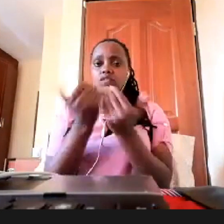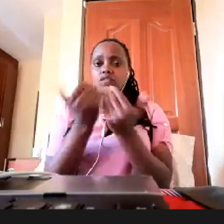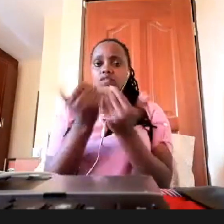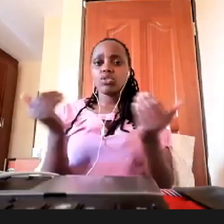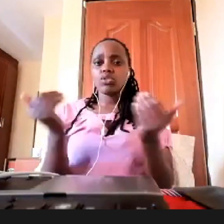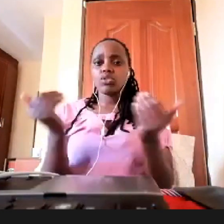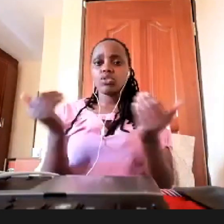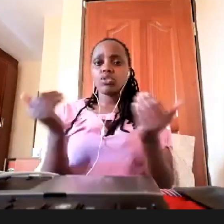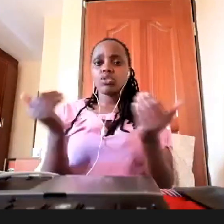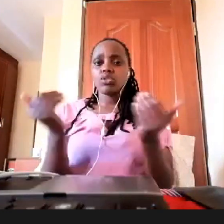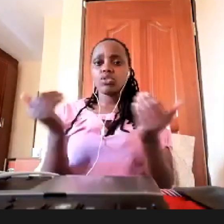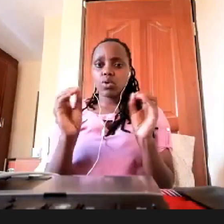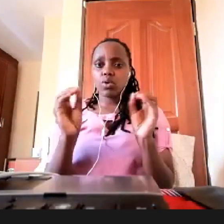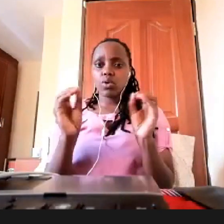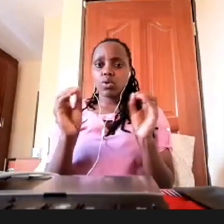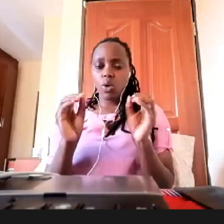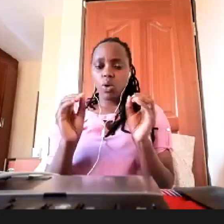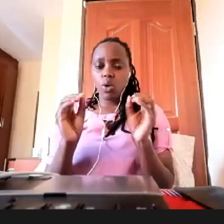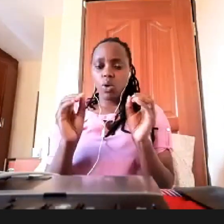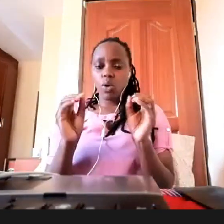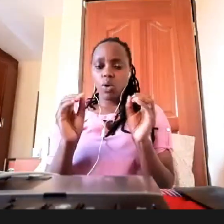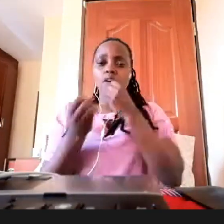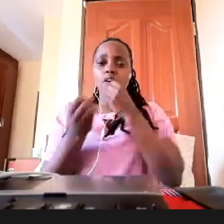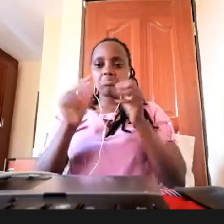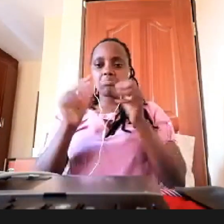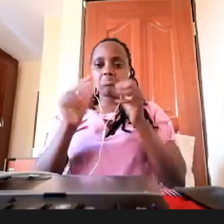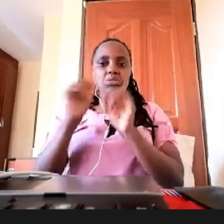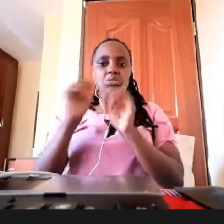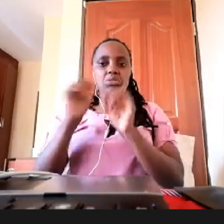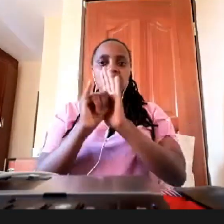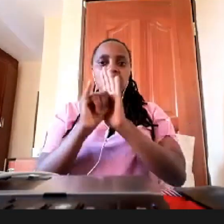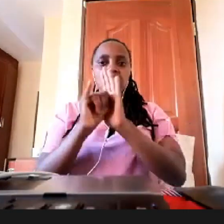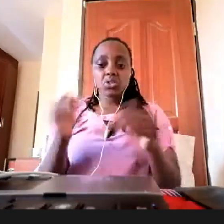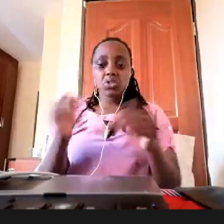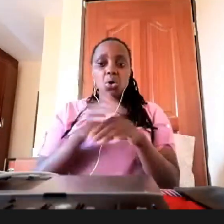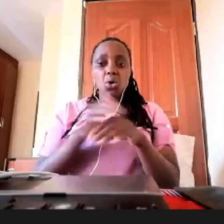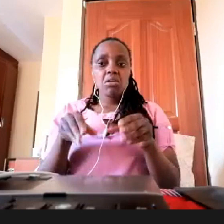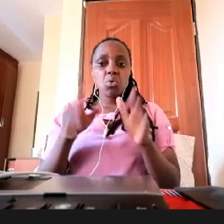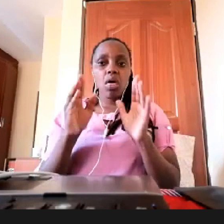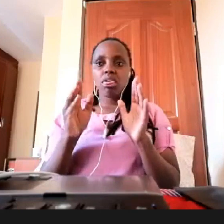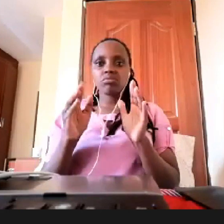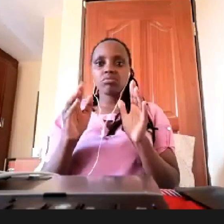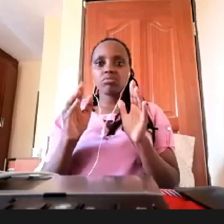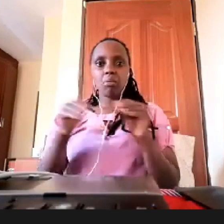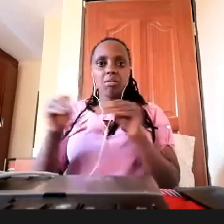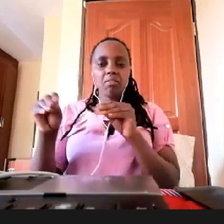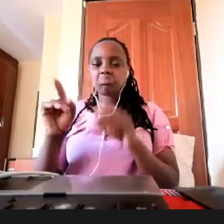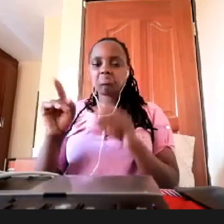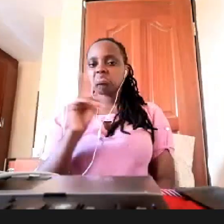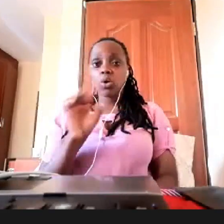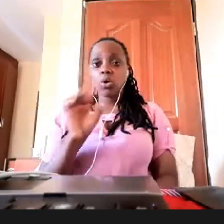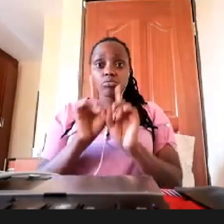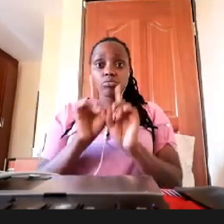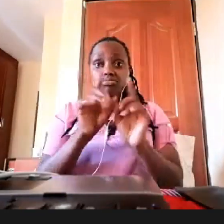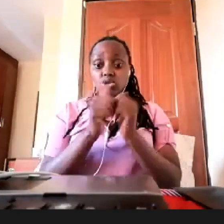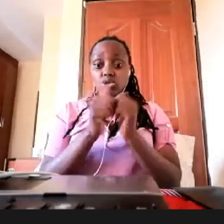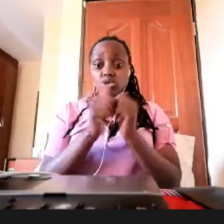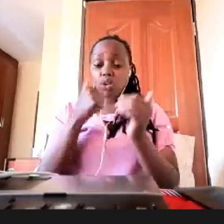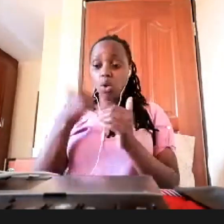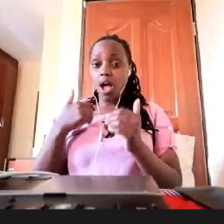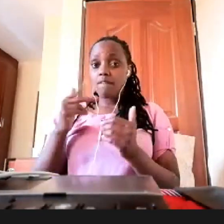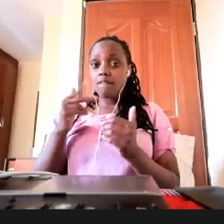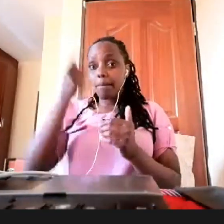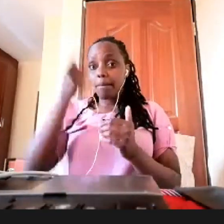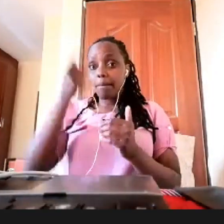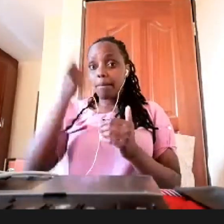were informed that they couldn't identify children on the move or unaccompanied children. But our discussion with